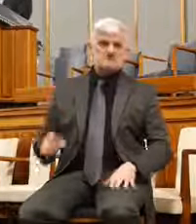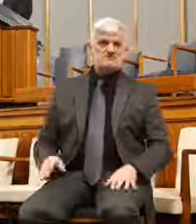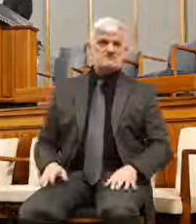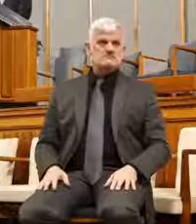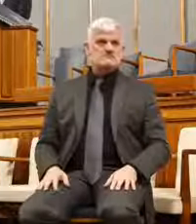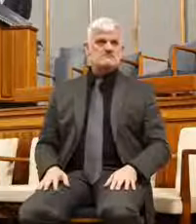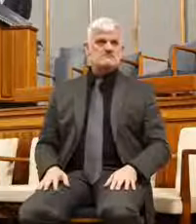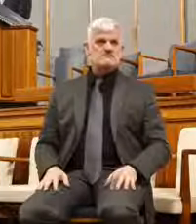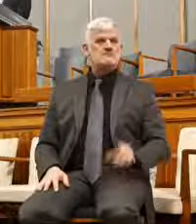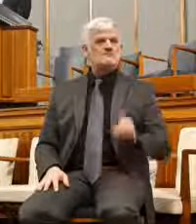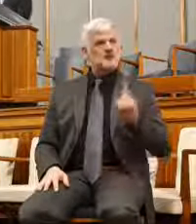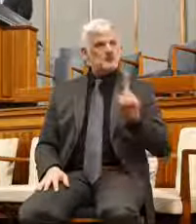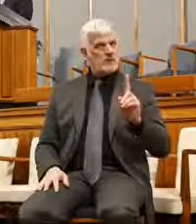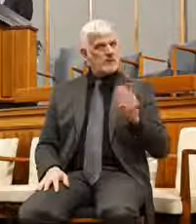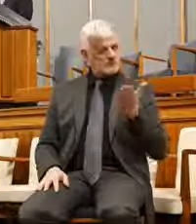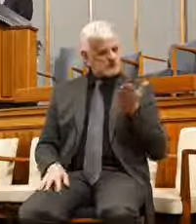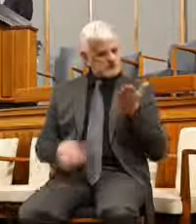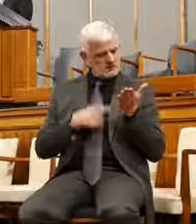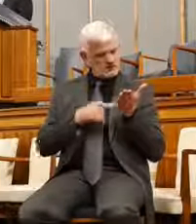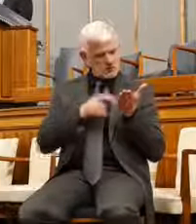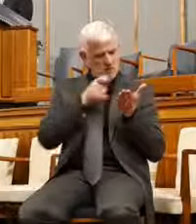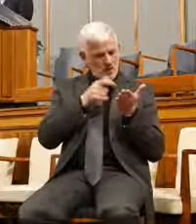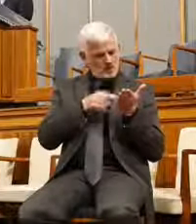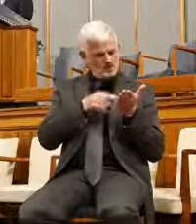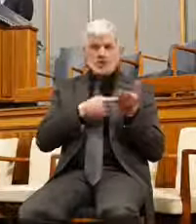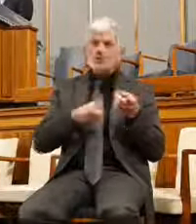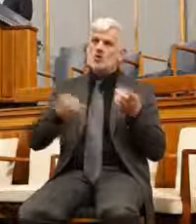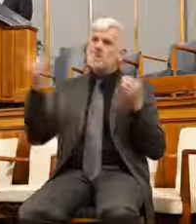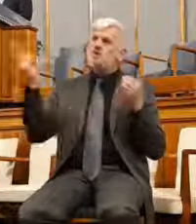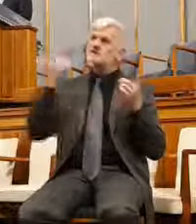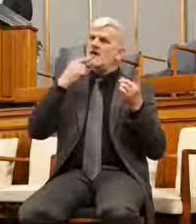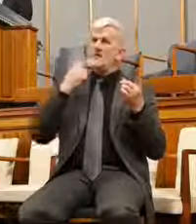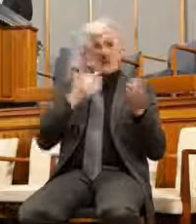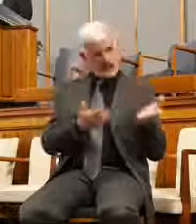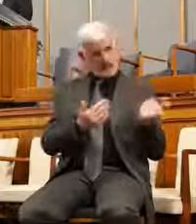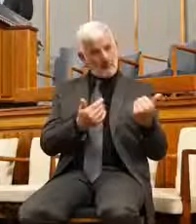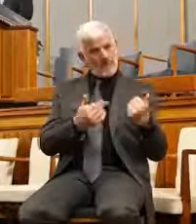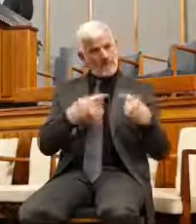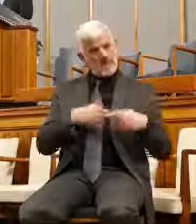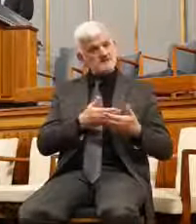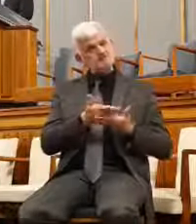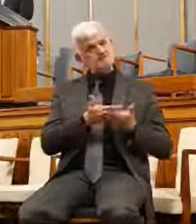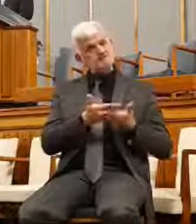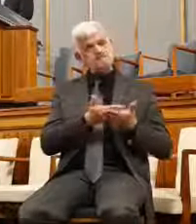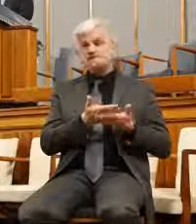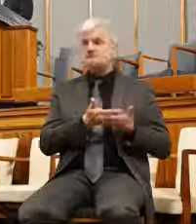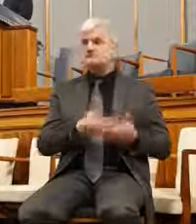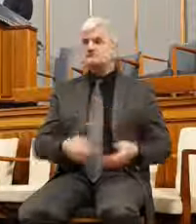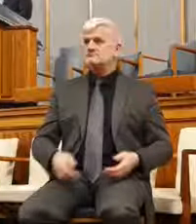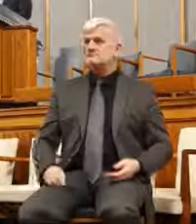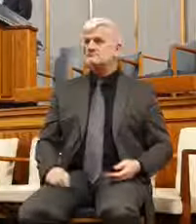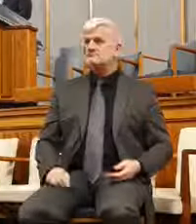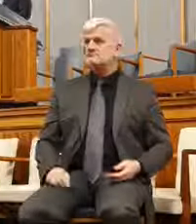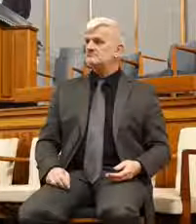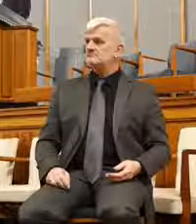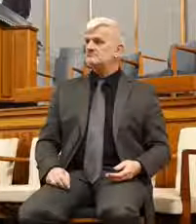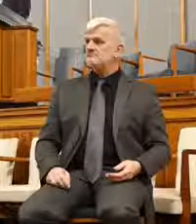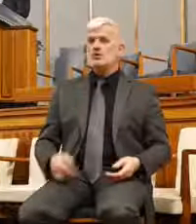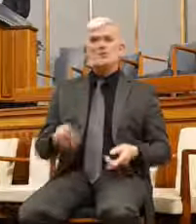yet these words come. Come now and let us reason together. It is God